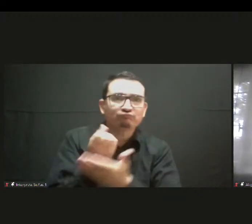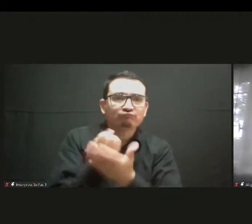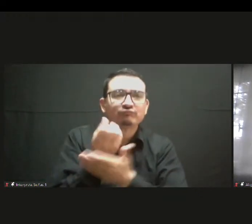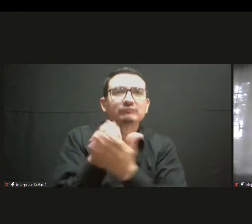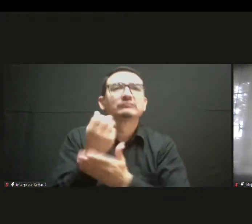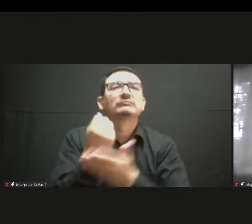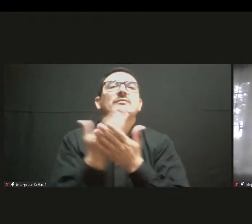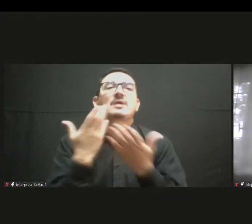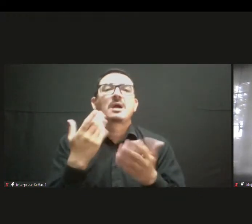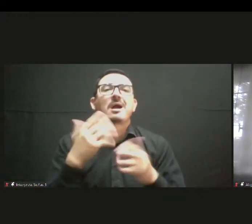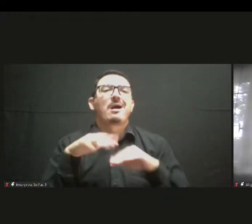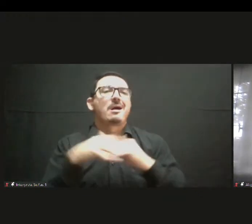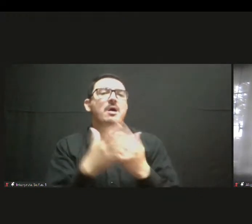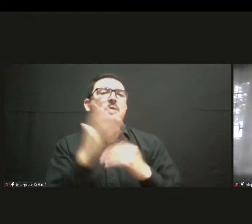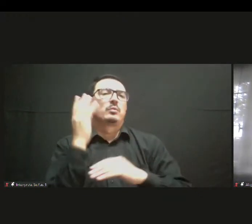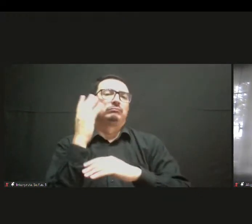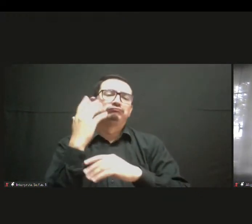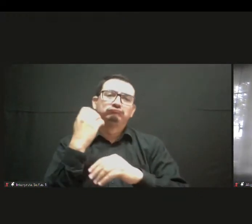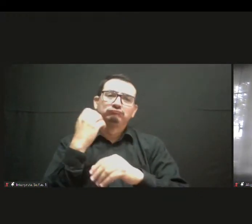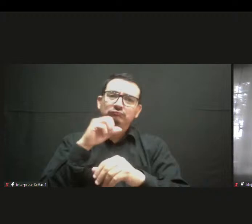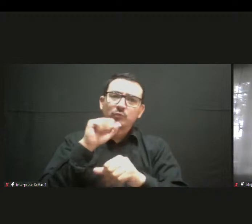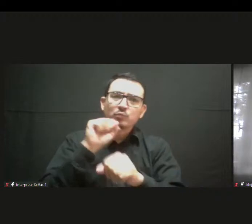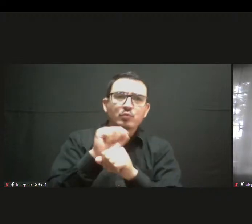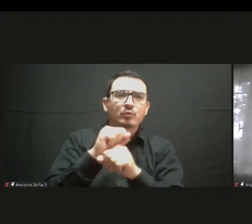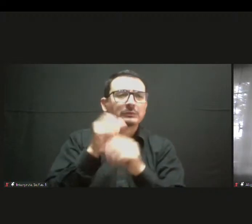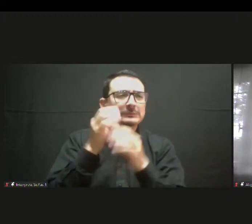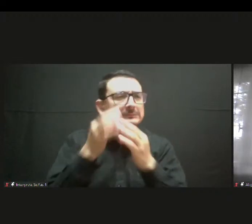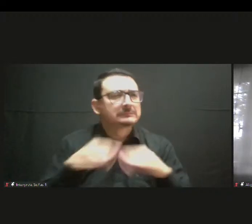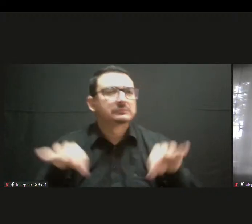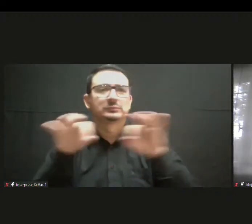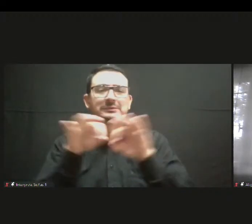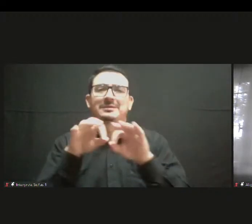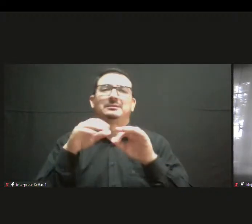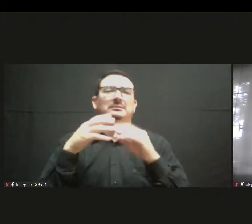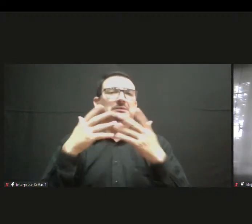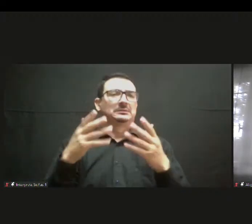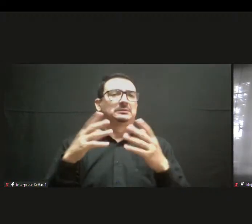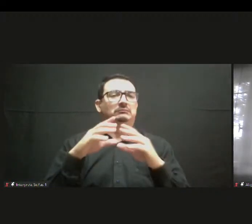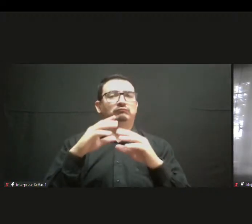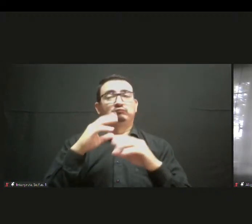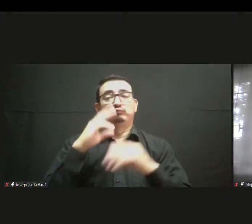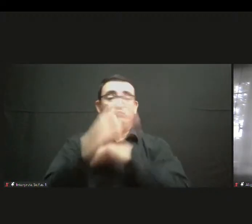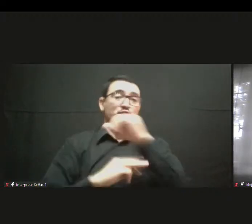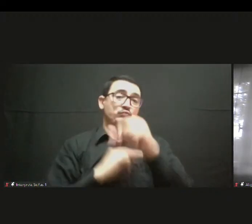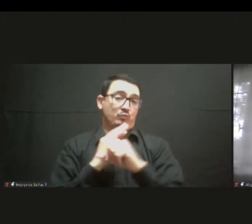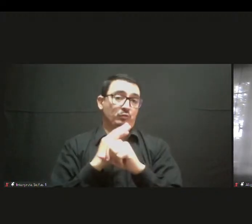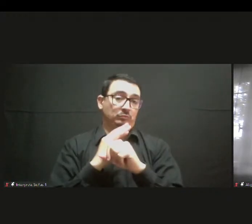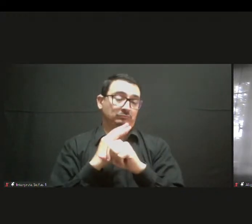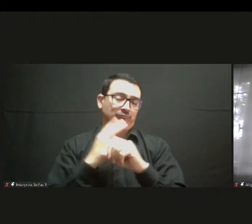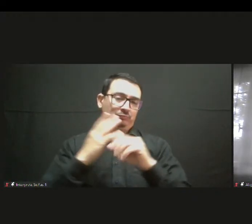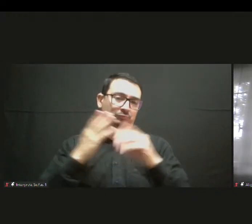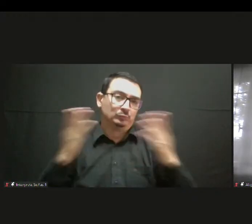equality in general and the Americas in particular. The following speaker is Ms. Michelle